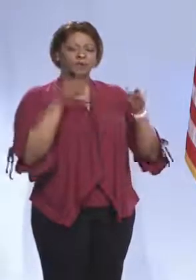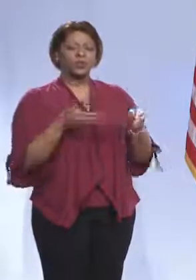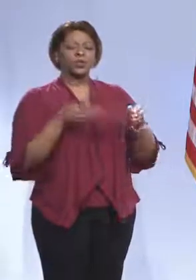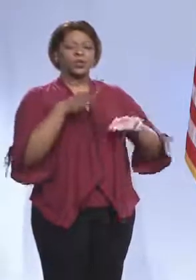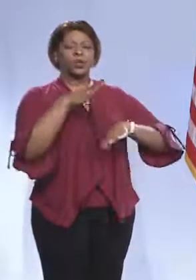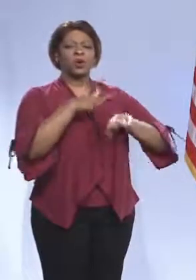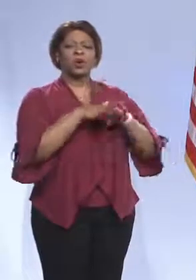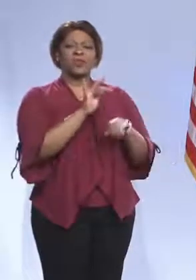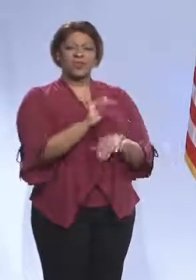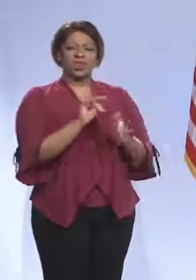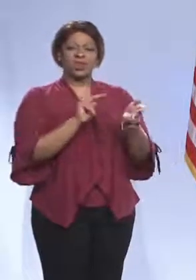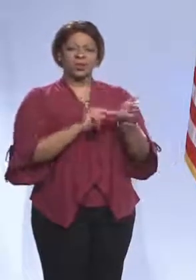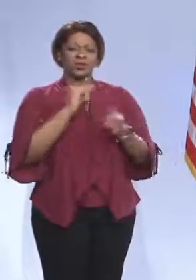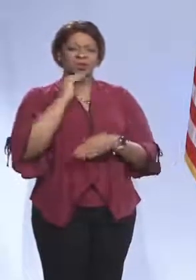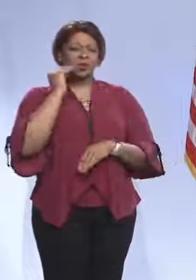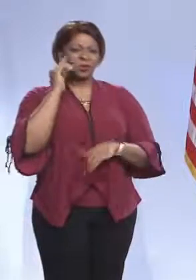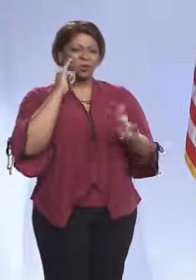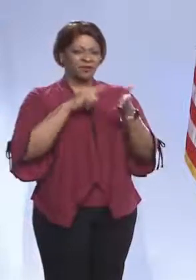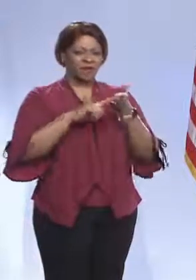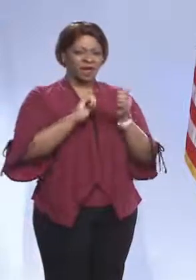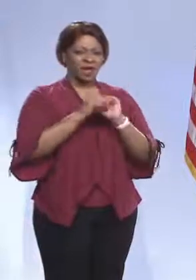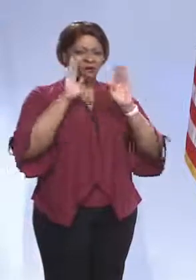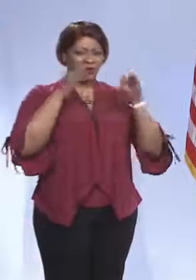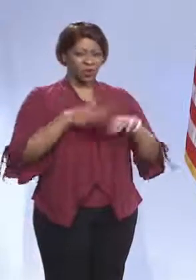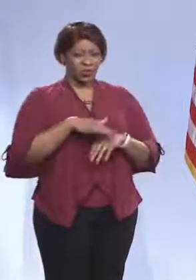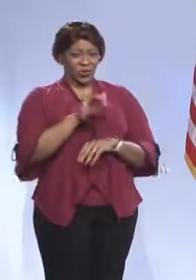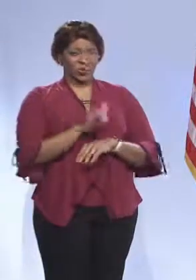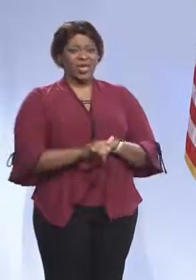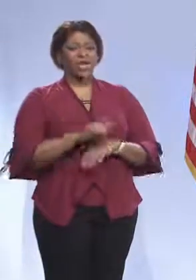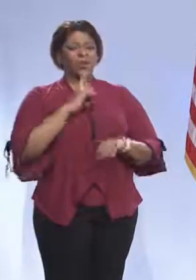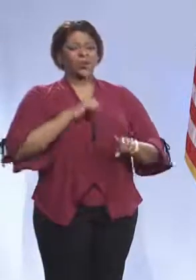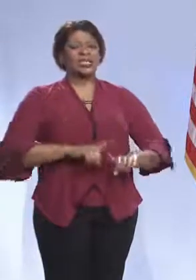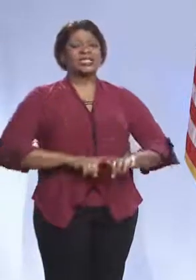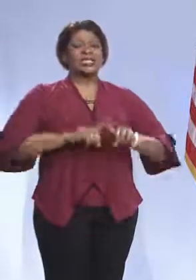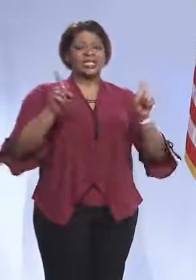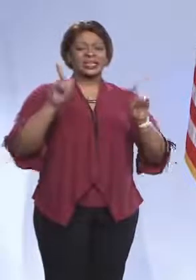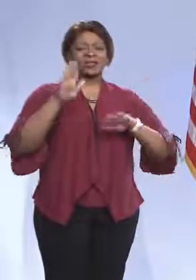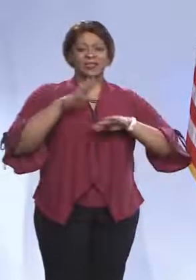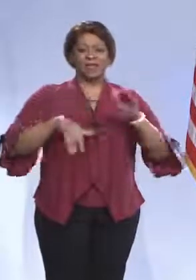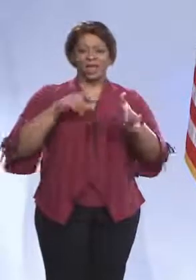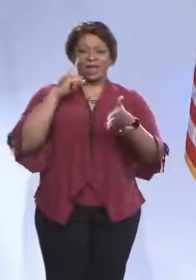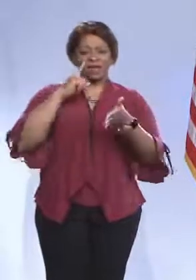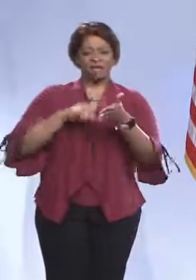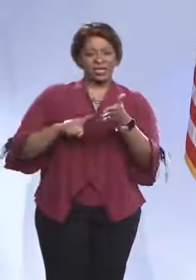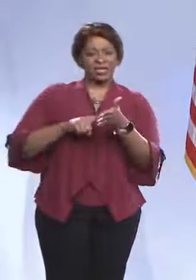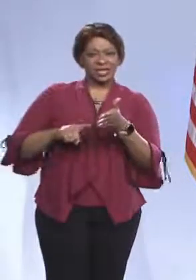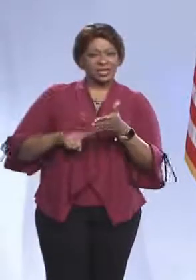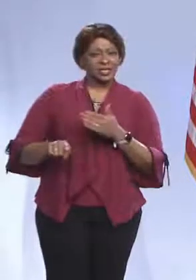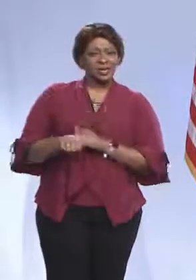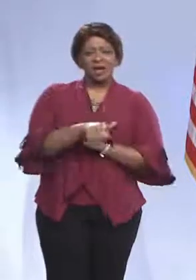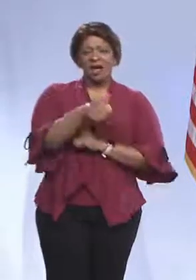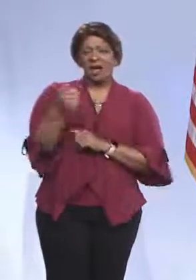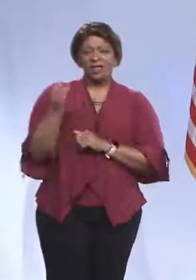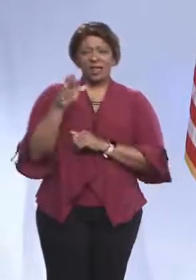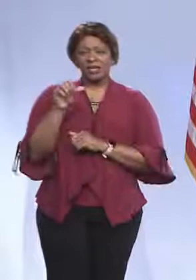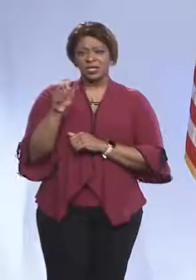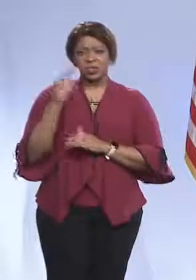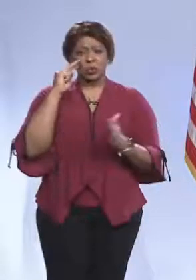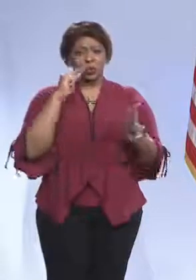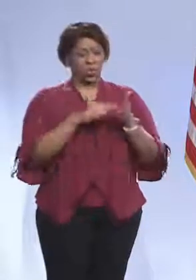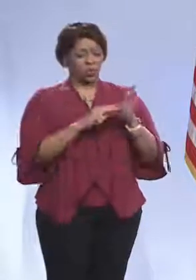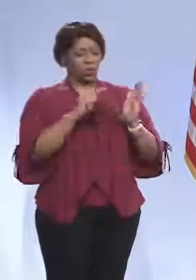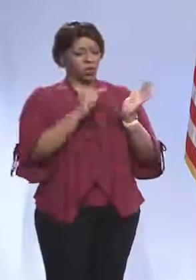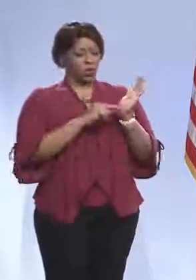on a nursing home investigation and how focusing on that is different than investigating, other cases. Do you look at a nursing